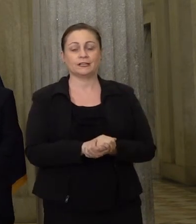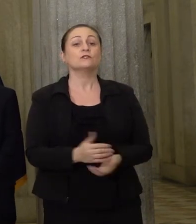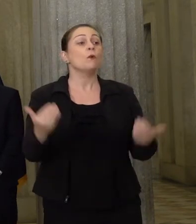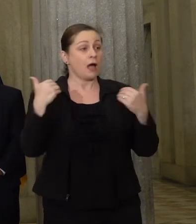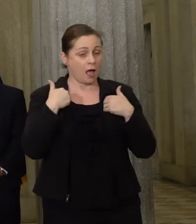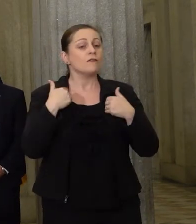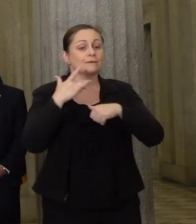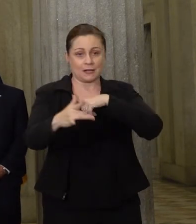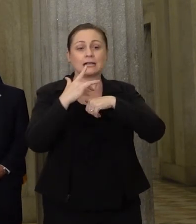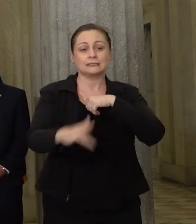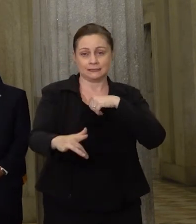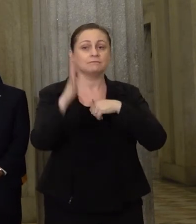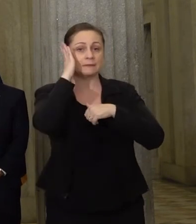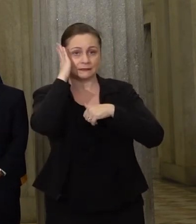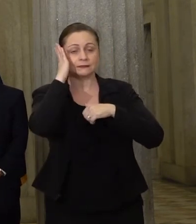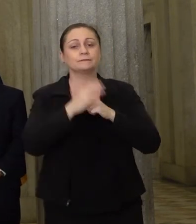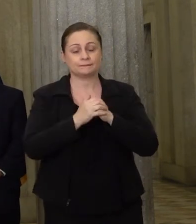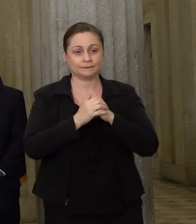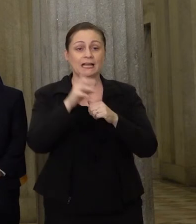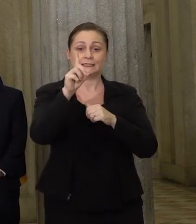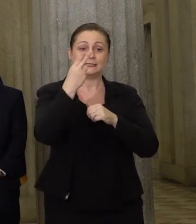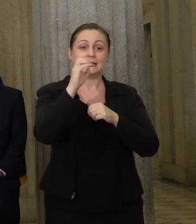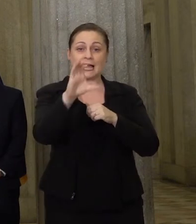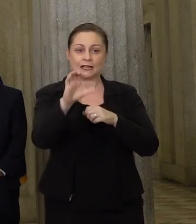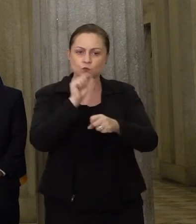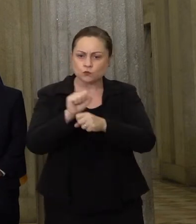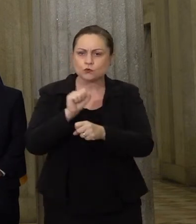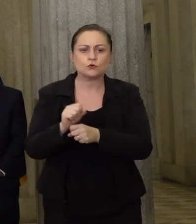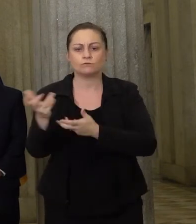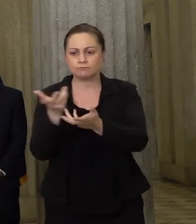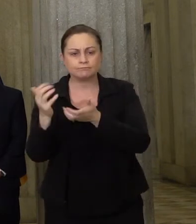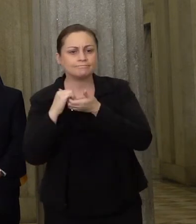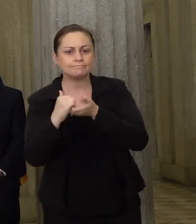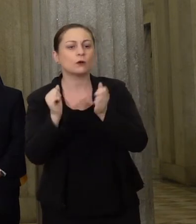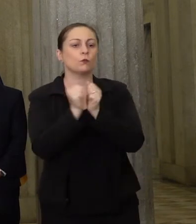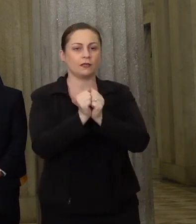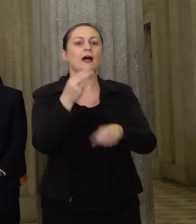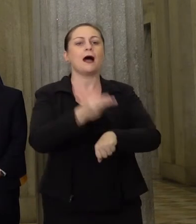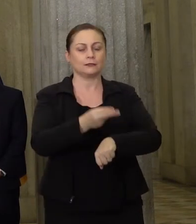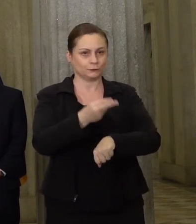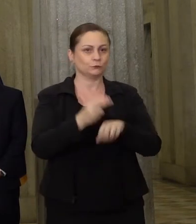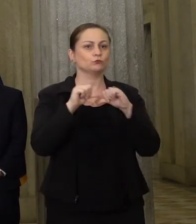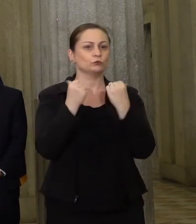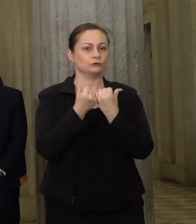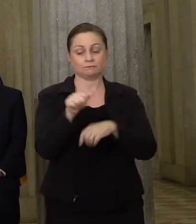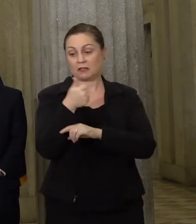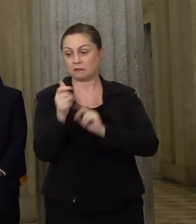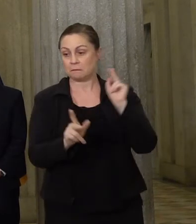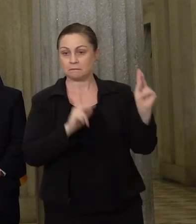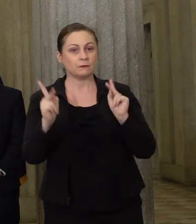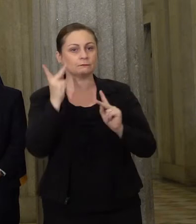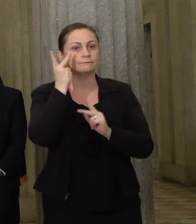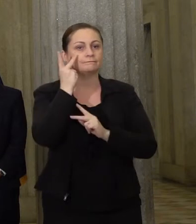hospital capacity, and of course DHEC works closely with the Hospital Association and others on